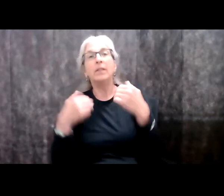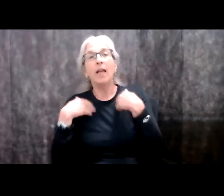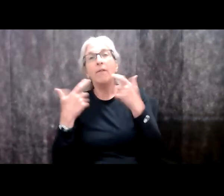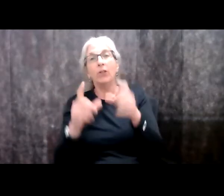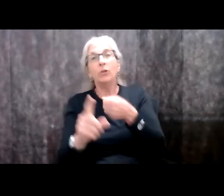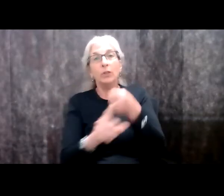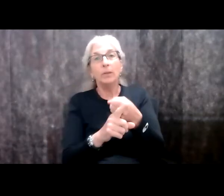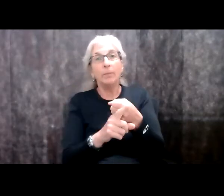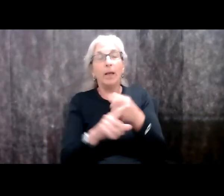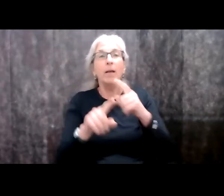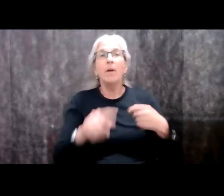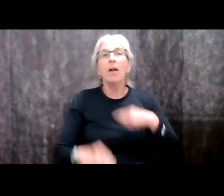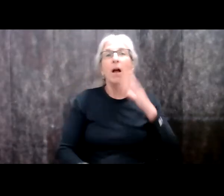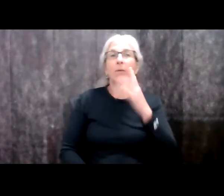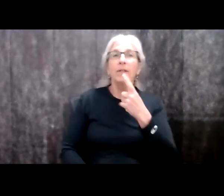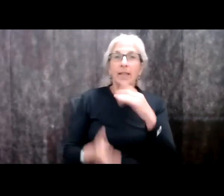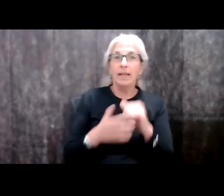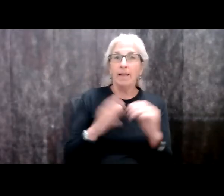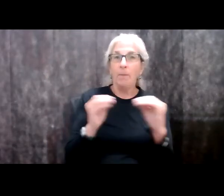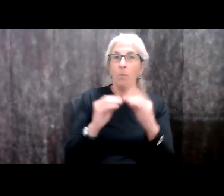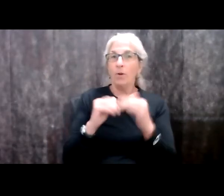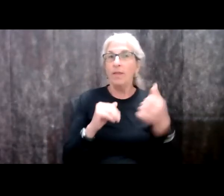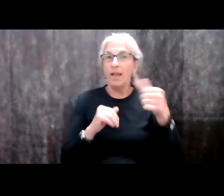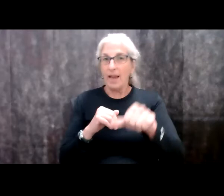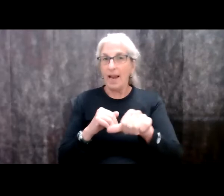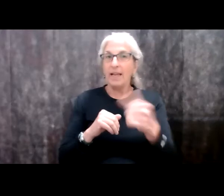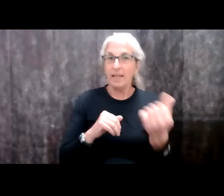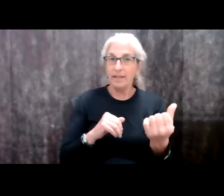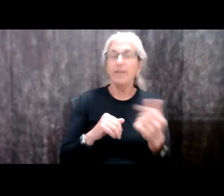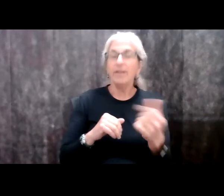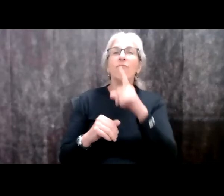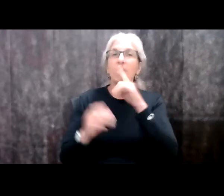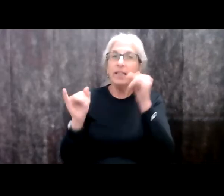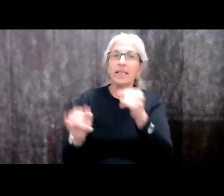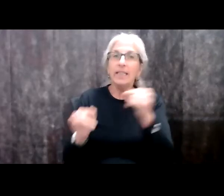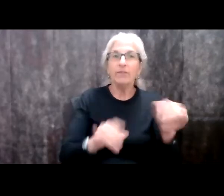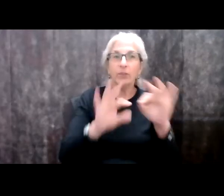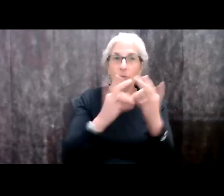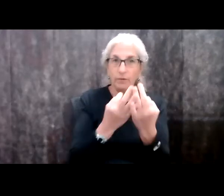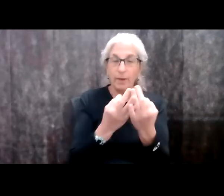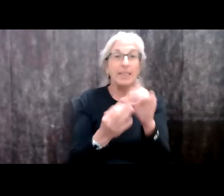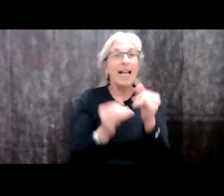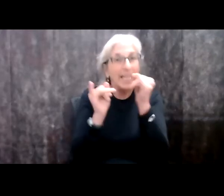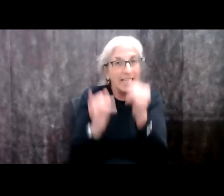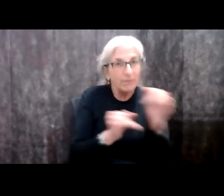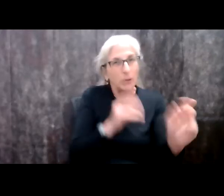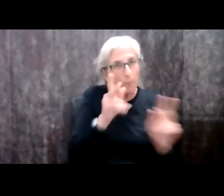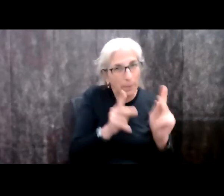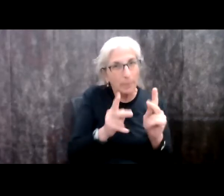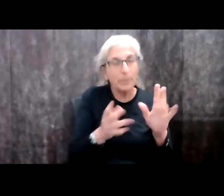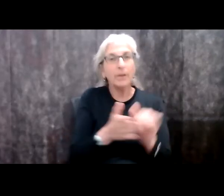that more so than anything is individual families and individuals coming up and